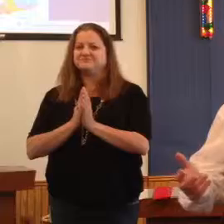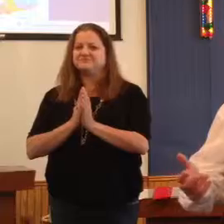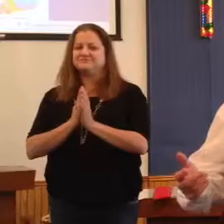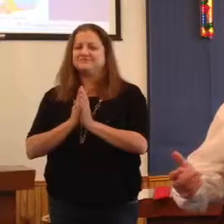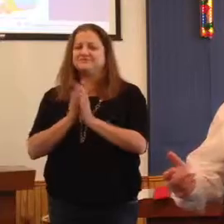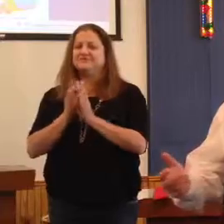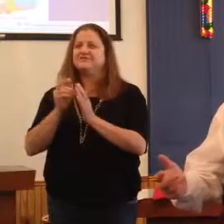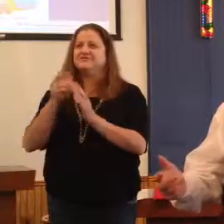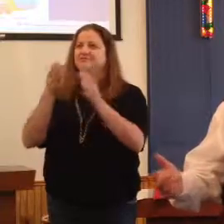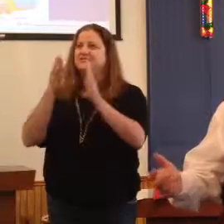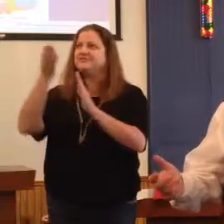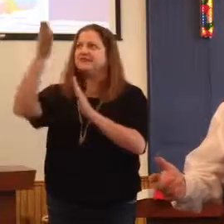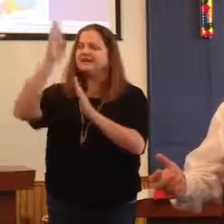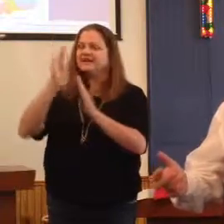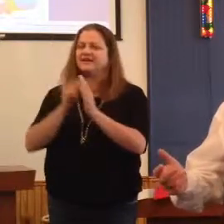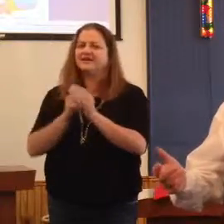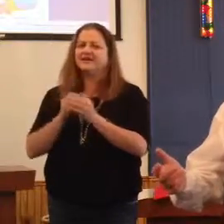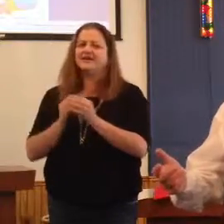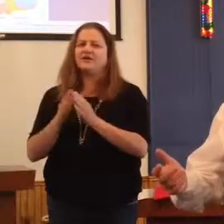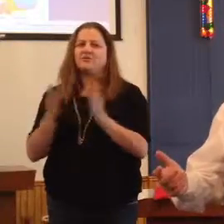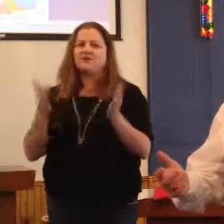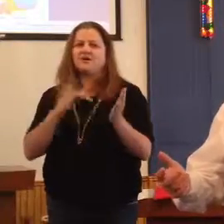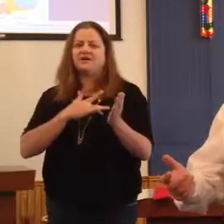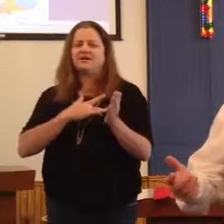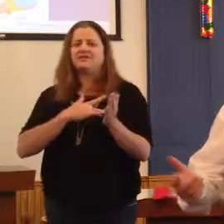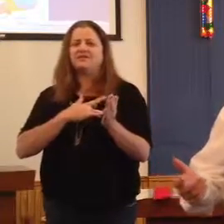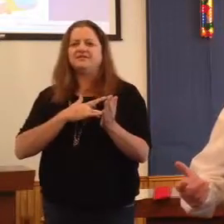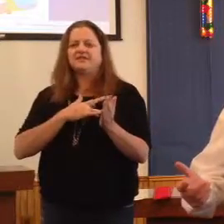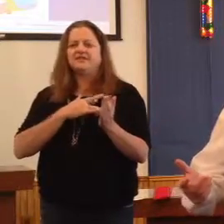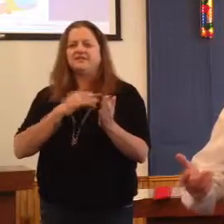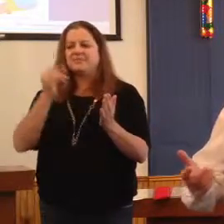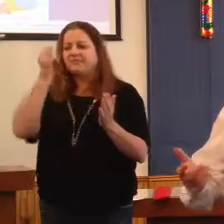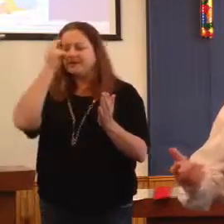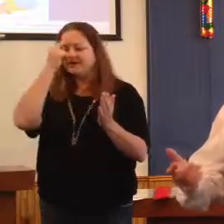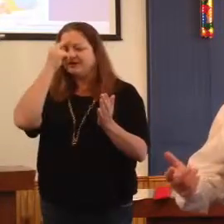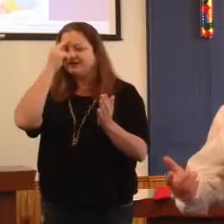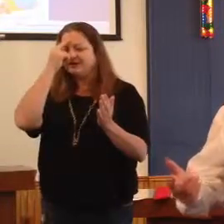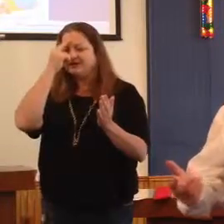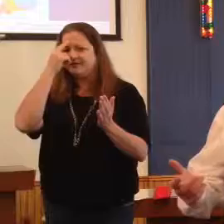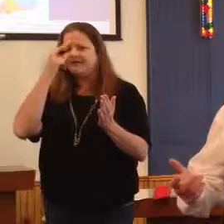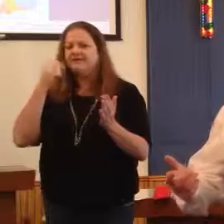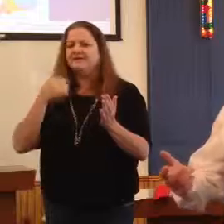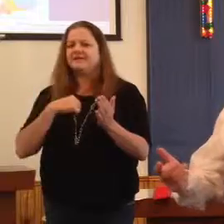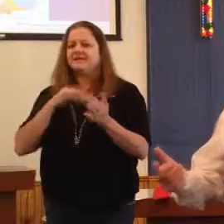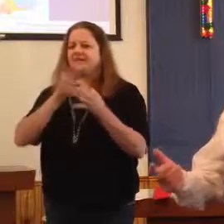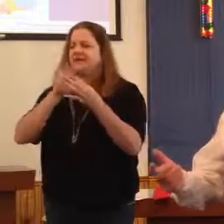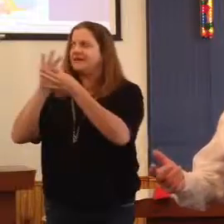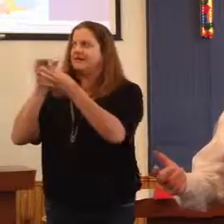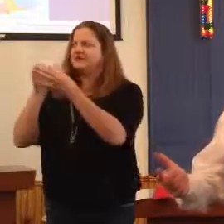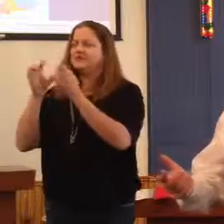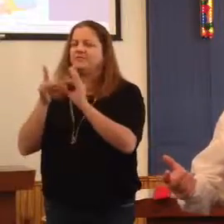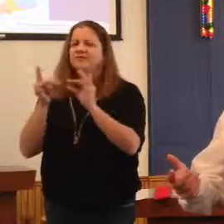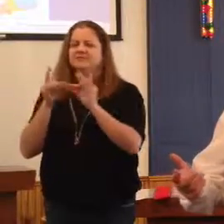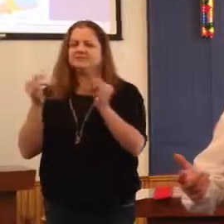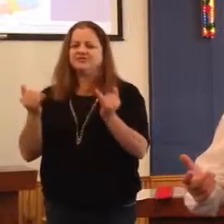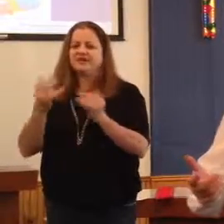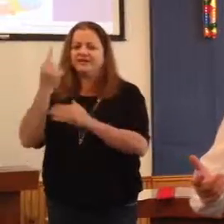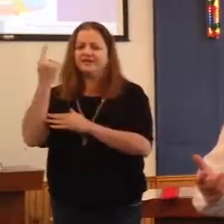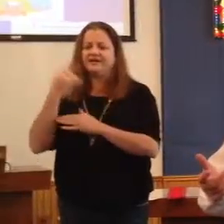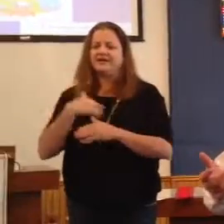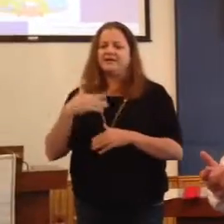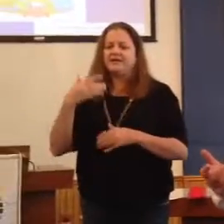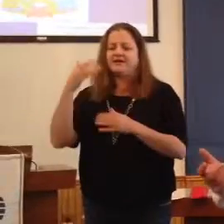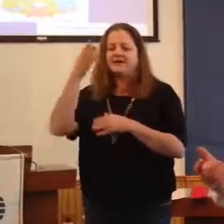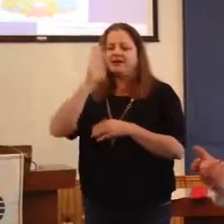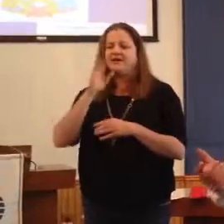Gracious and loving God, open my heart and my mind that I may be a conduit for your message today. My